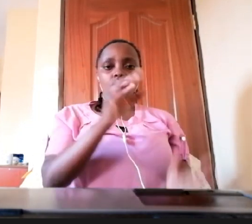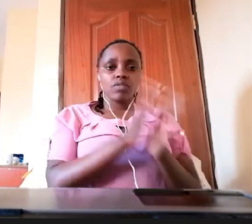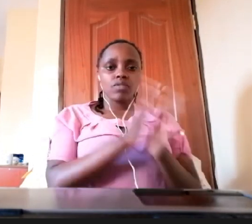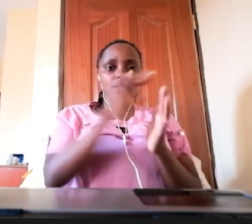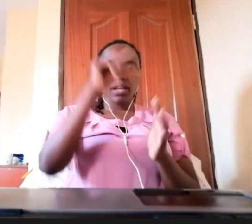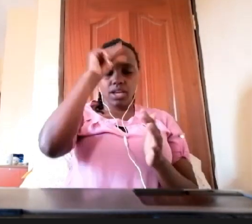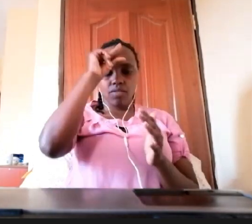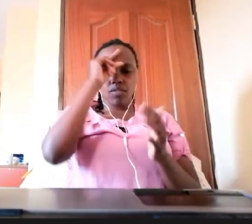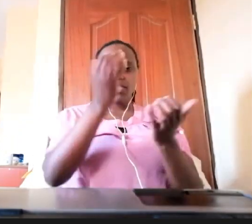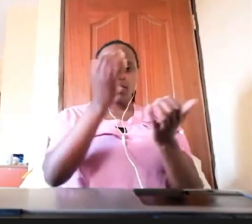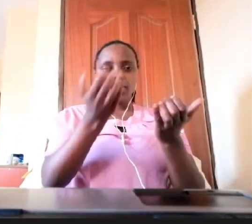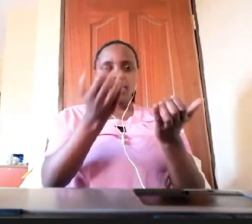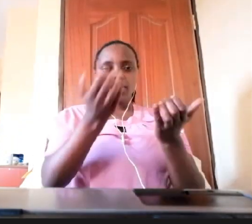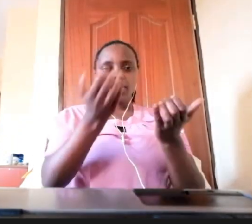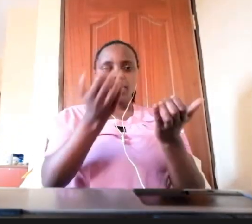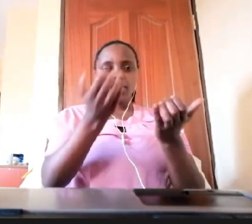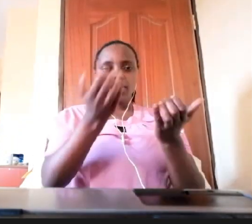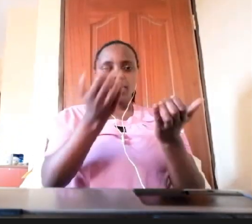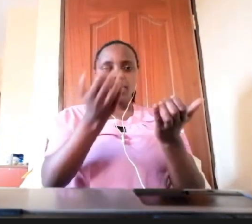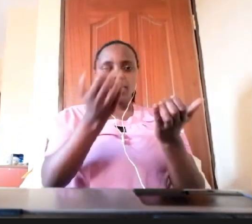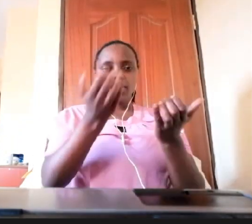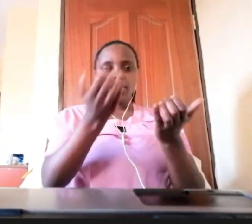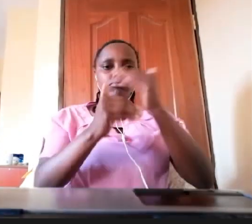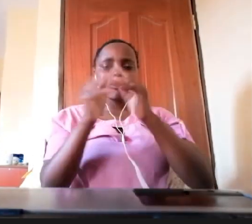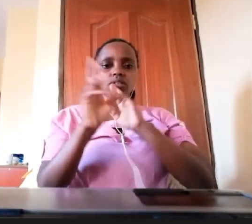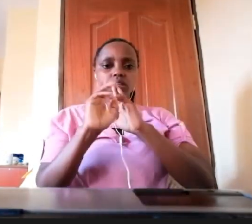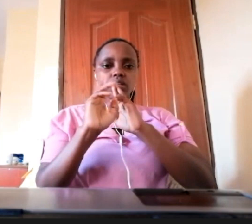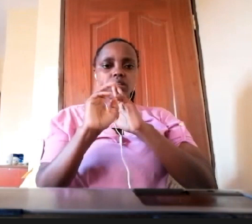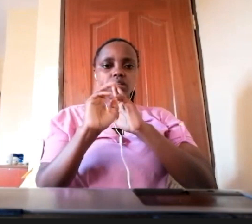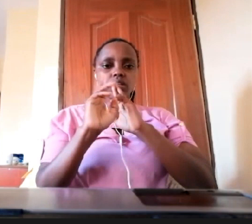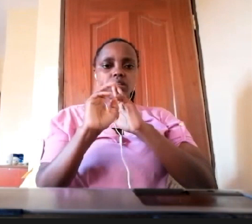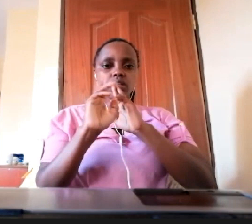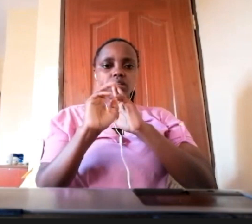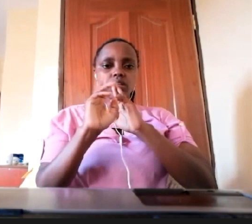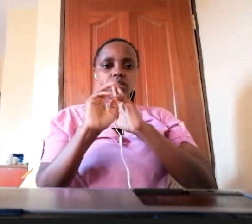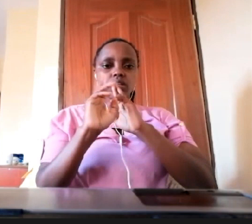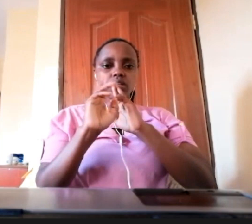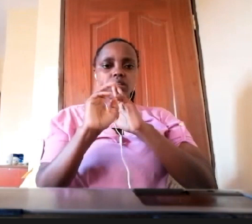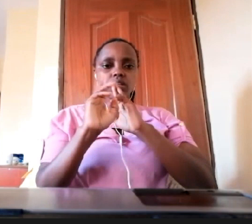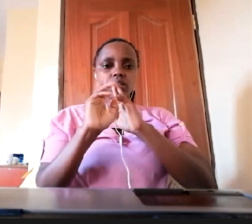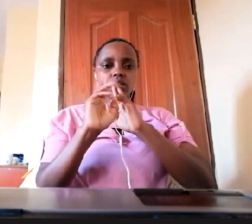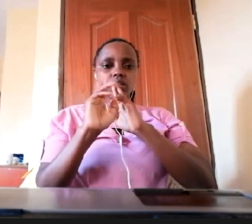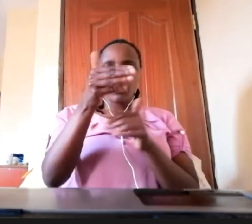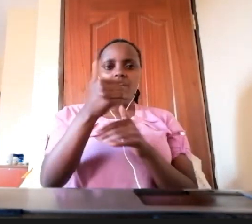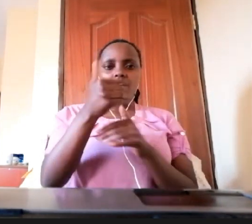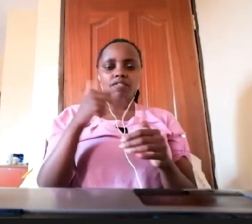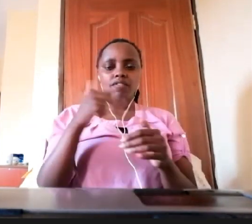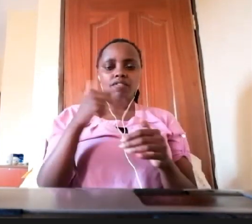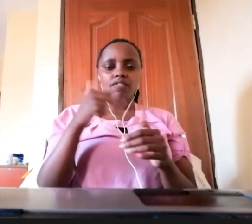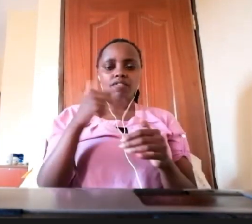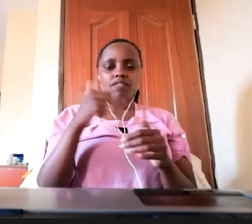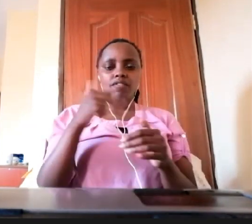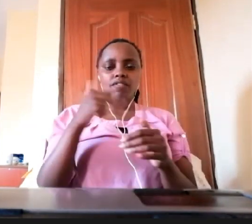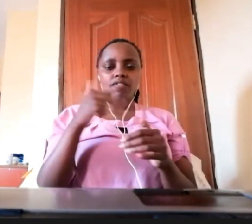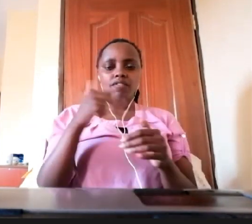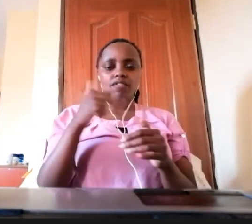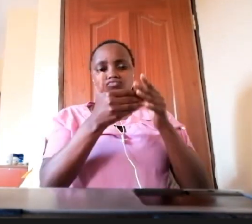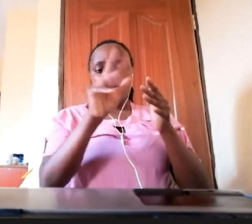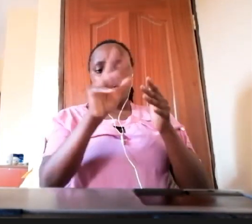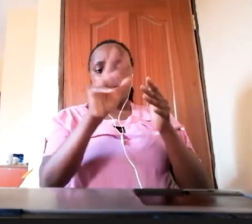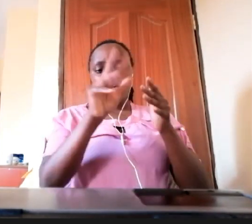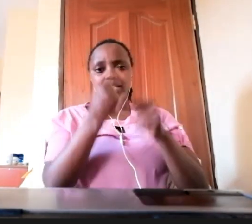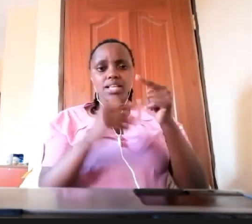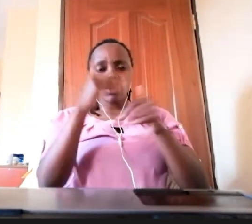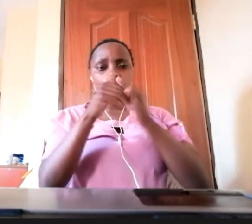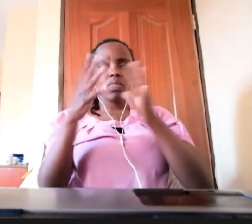need capacity building on reporting. There's this assumption that we've been there for 30 years, the Charter has been there for 30 years,